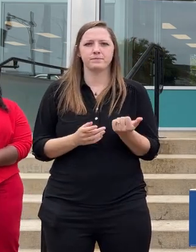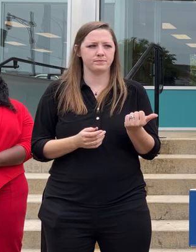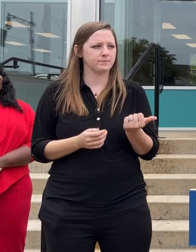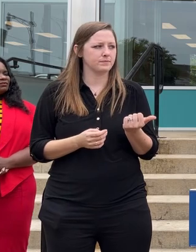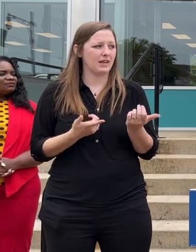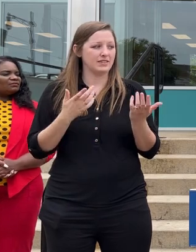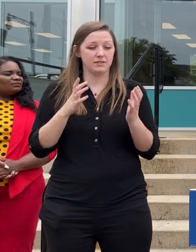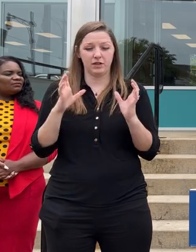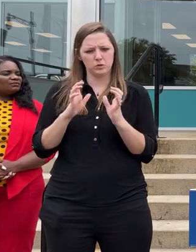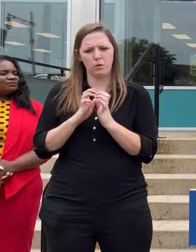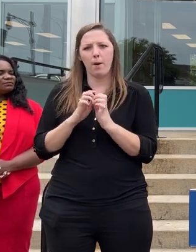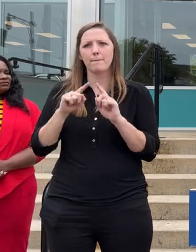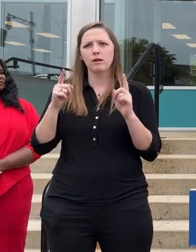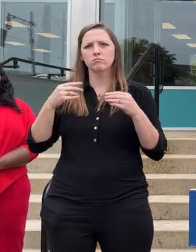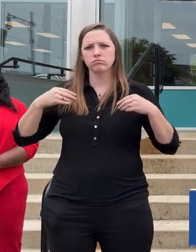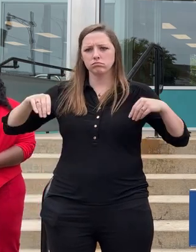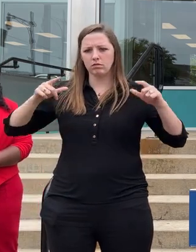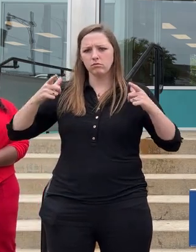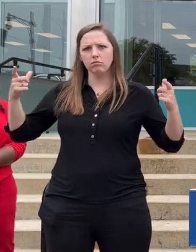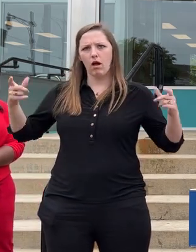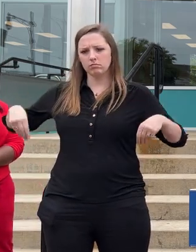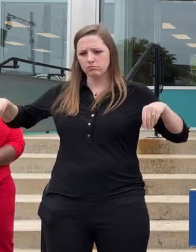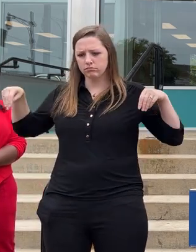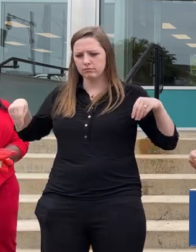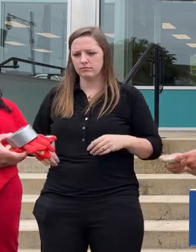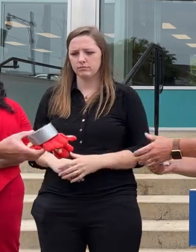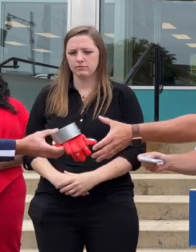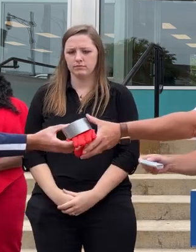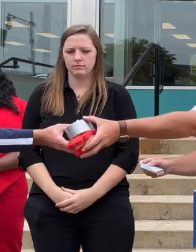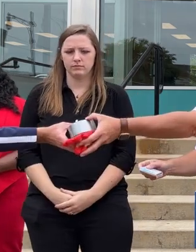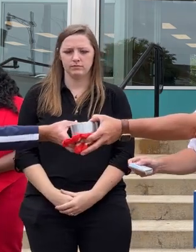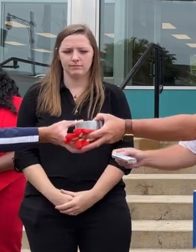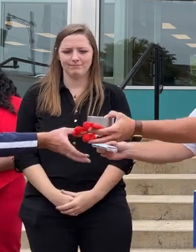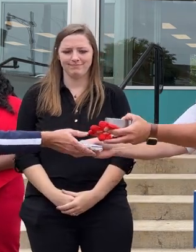quite compact, but opens up large enough to cover a person.